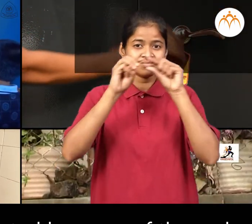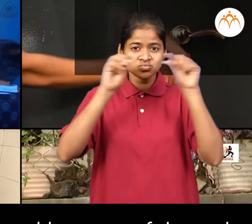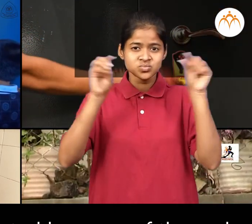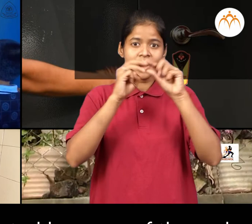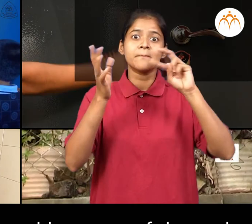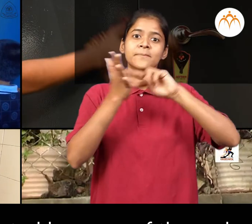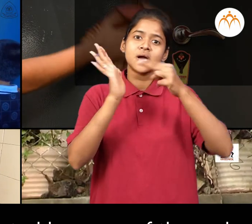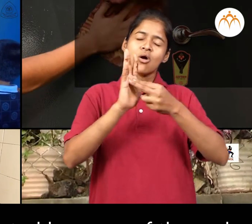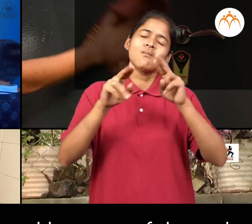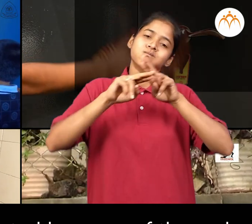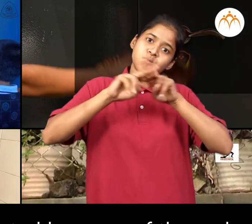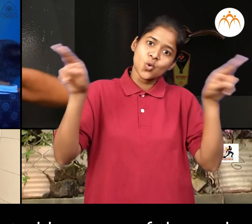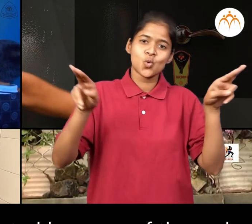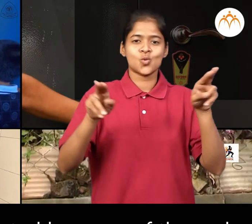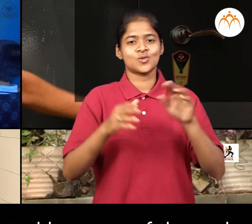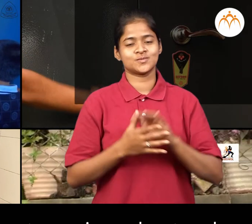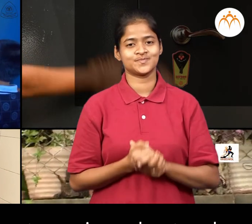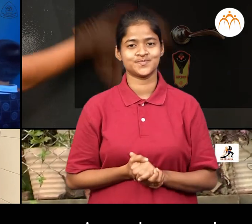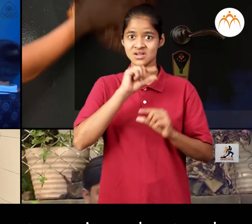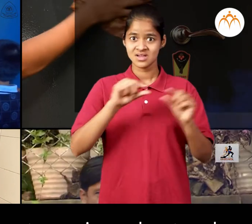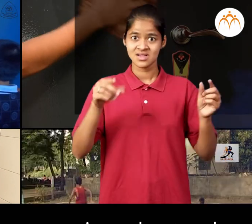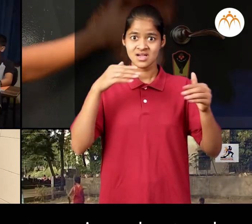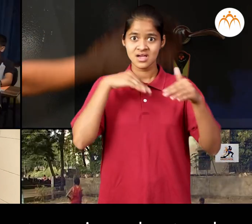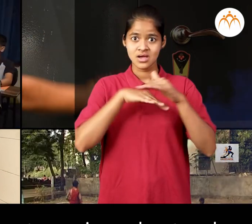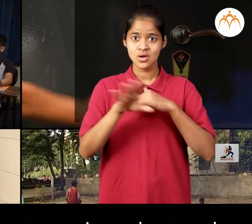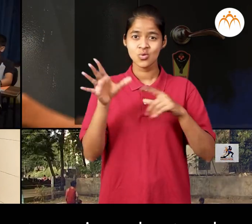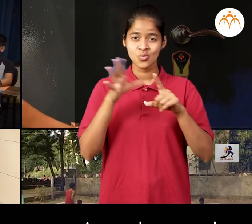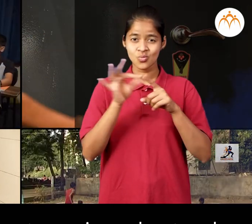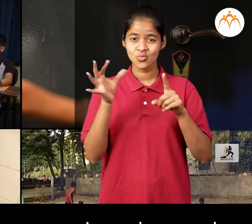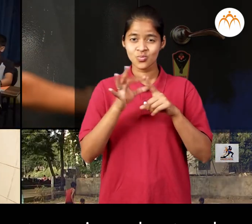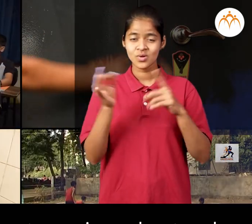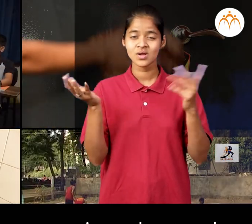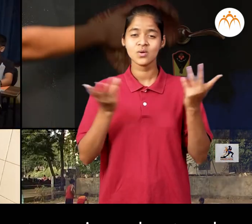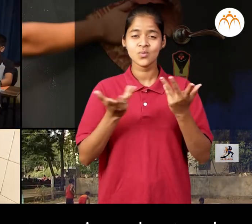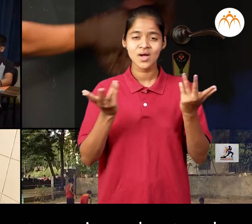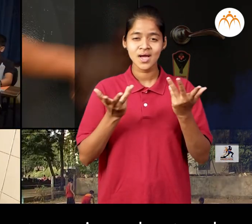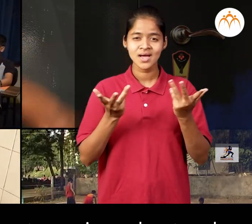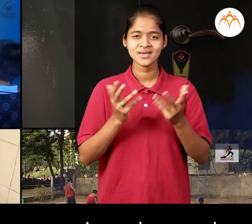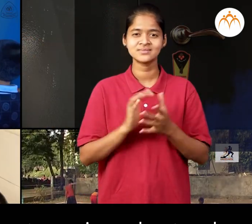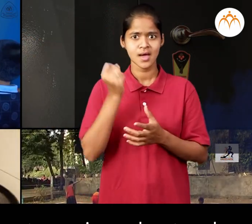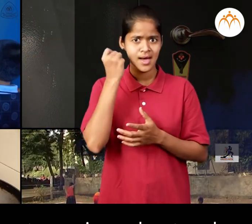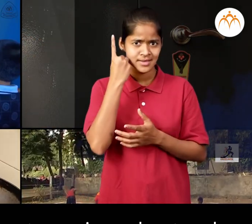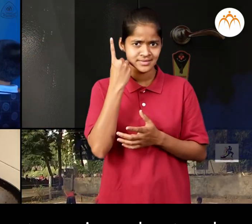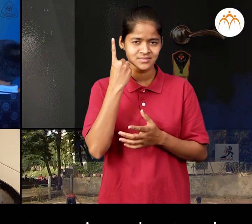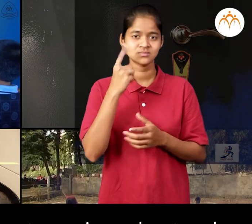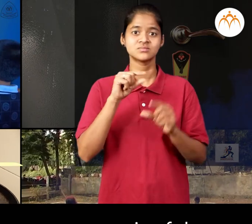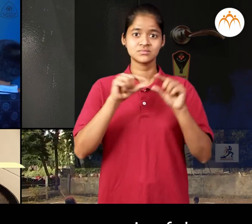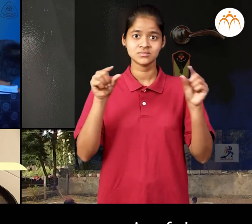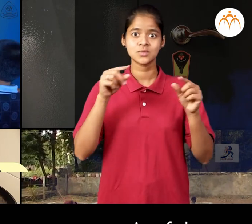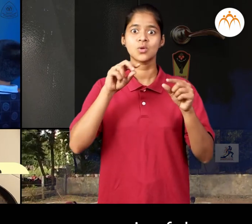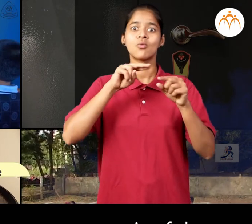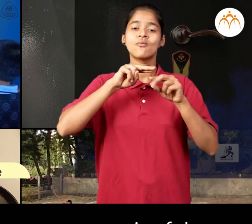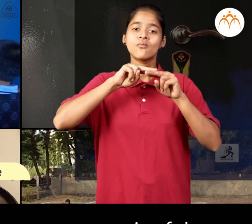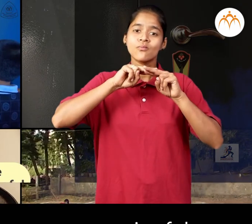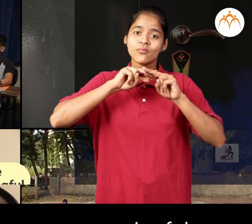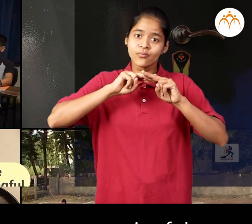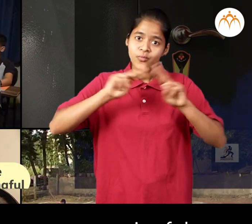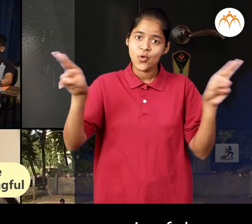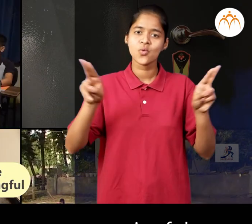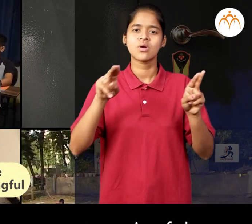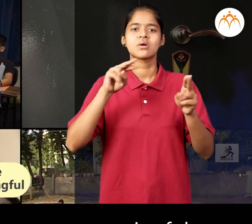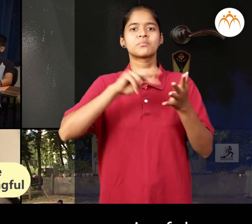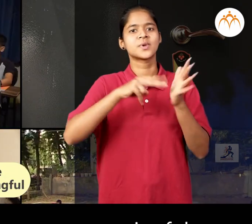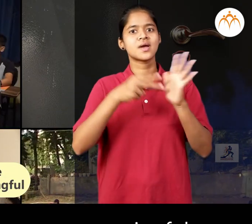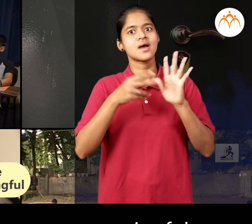because of the verb. The action in the sentence is understood. The sentence becomes